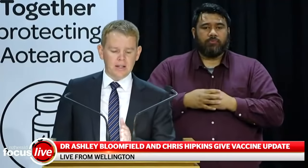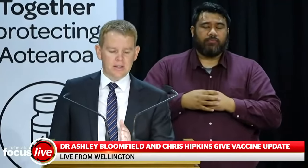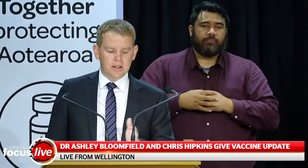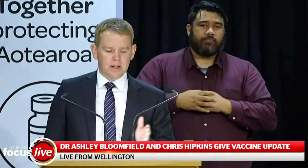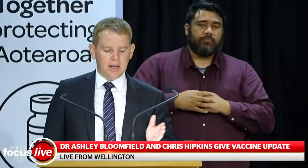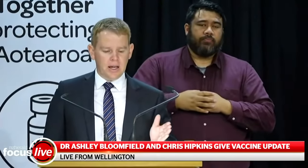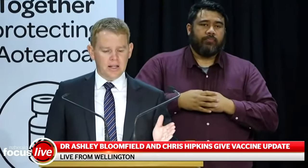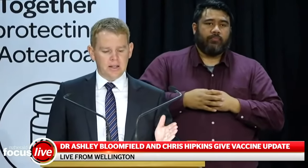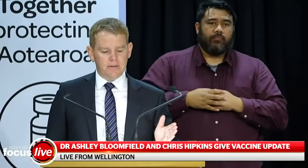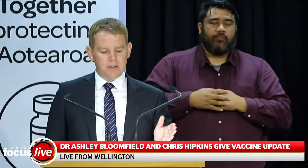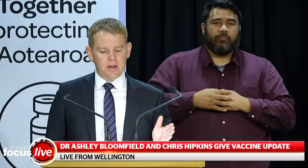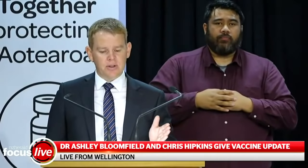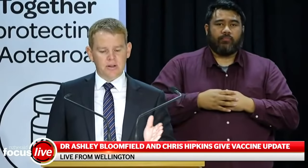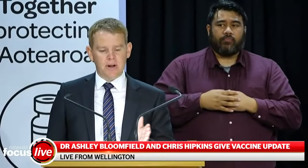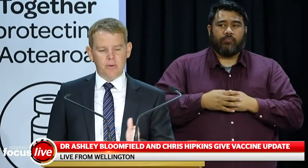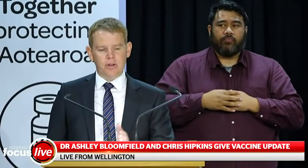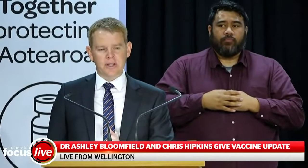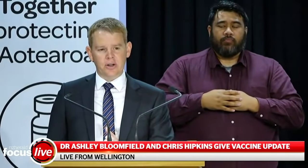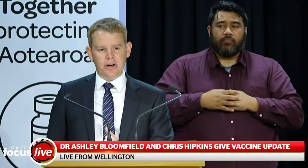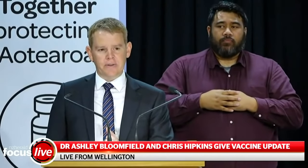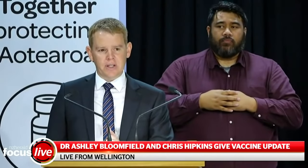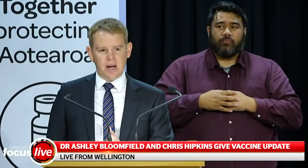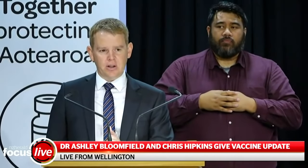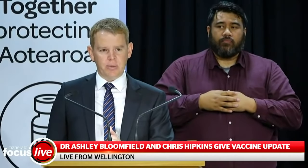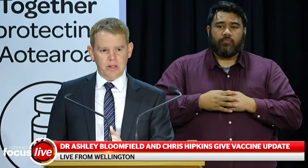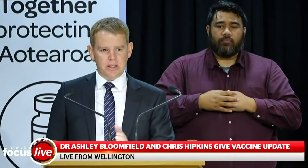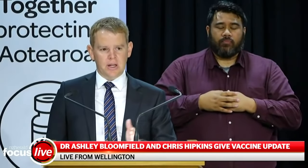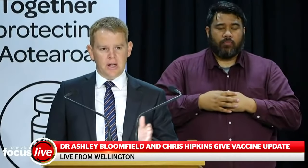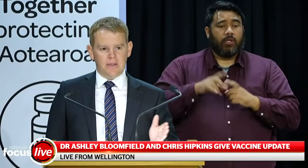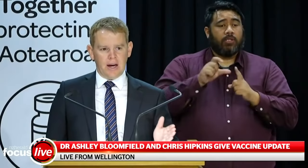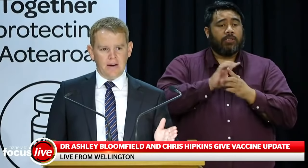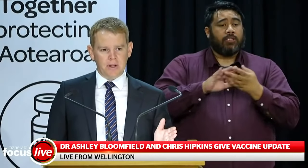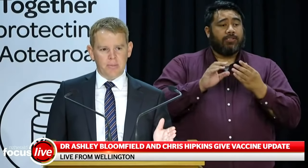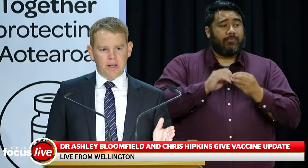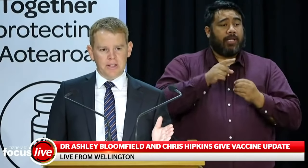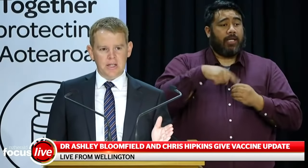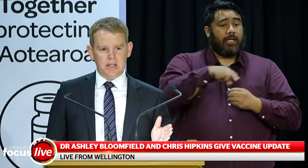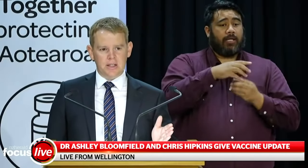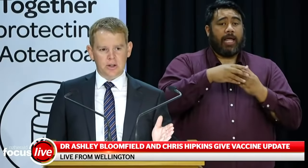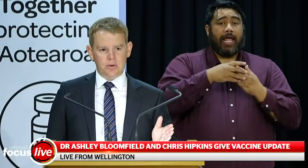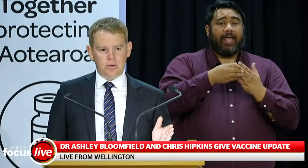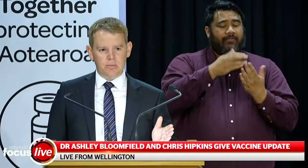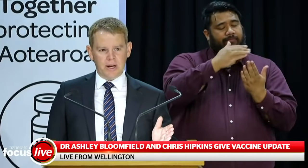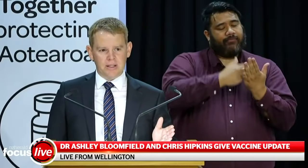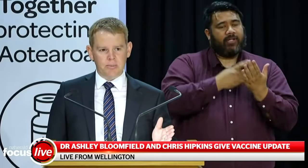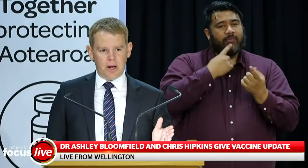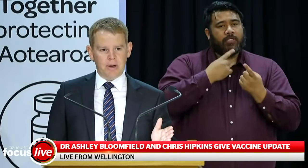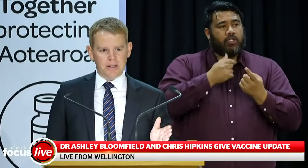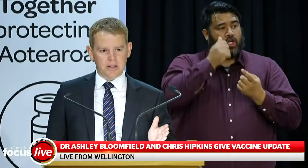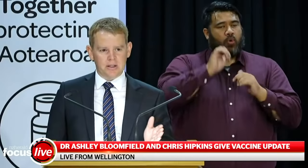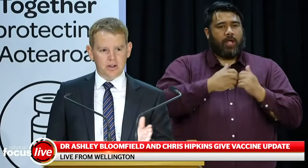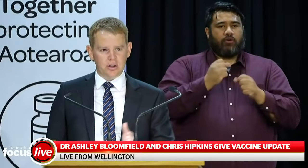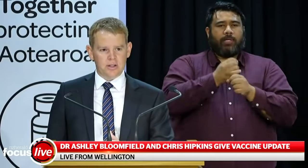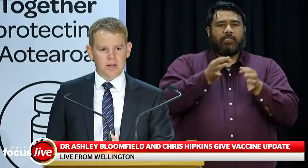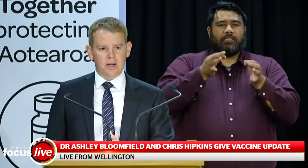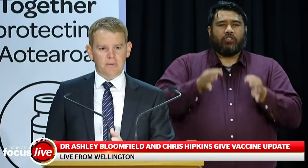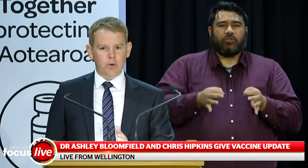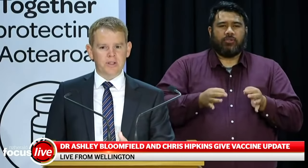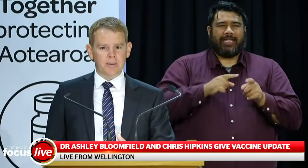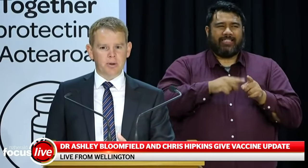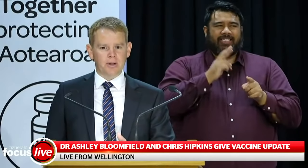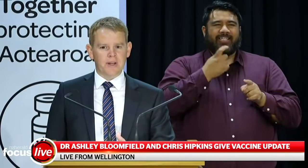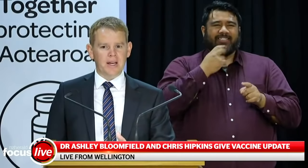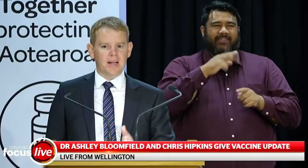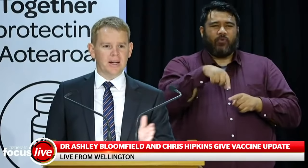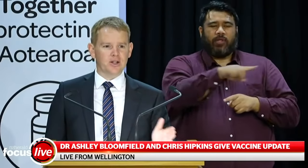Within that, again, the sequencing framework is a guide for DHBs. They have the ability to make some pragmatic decisions.